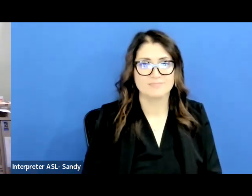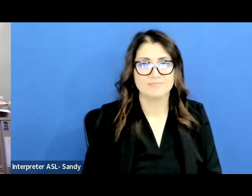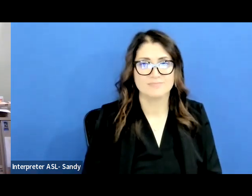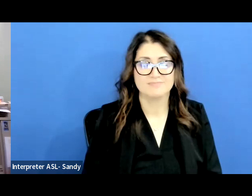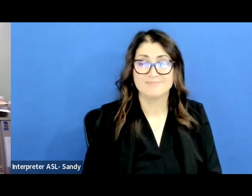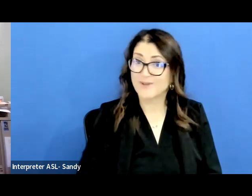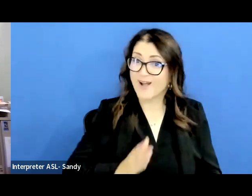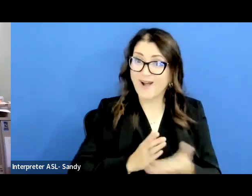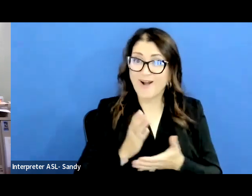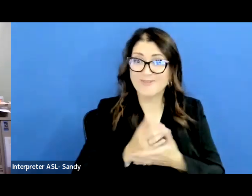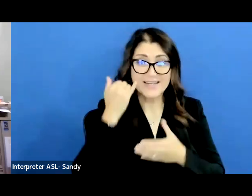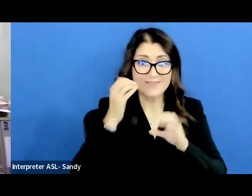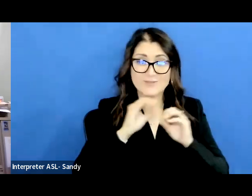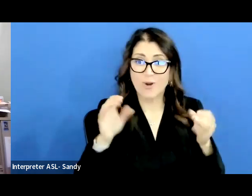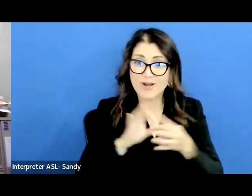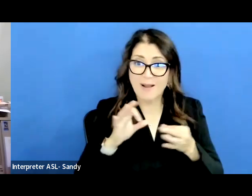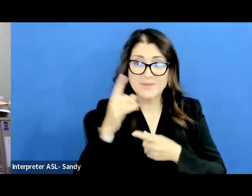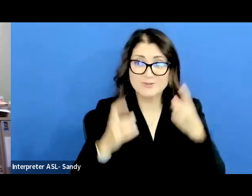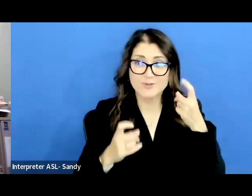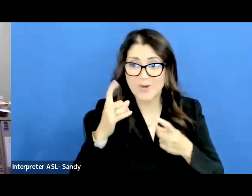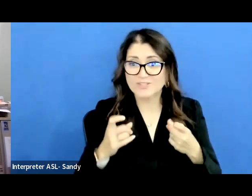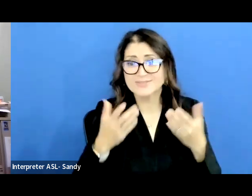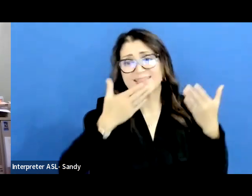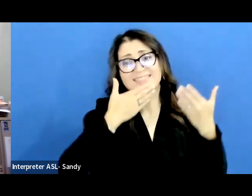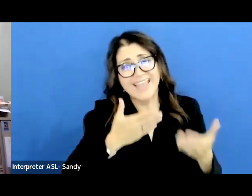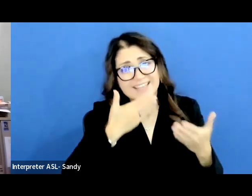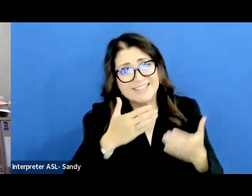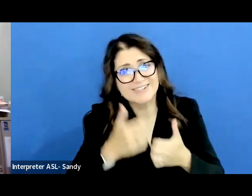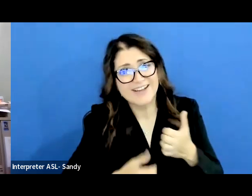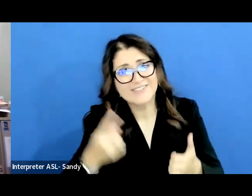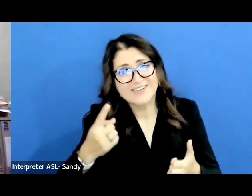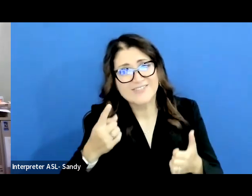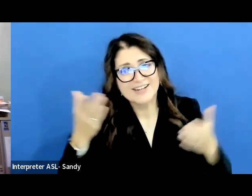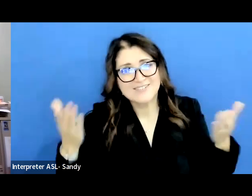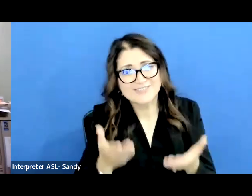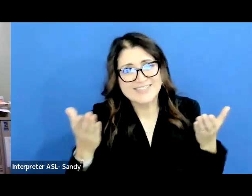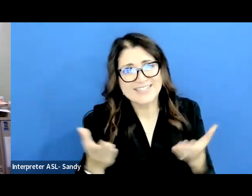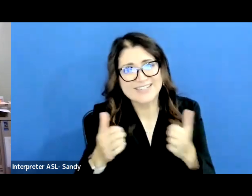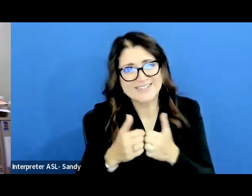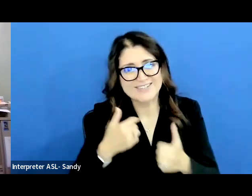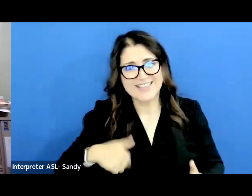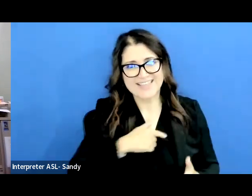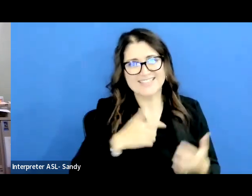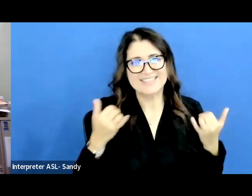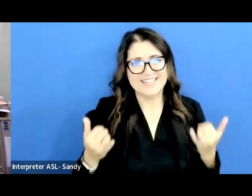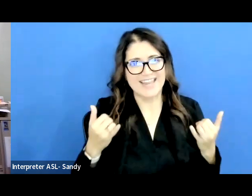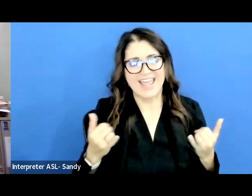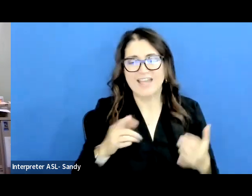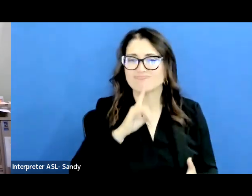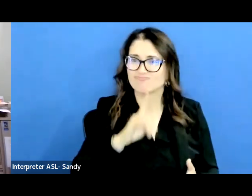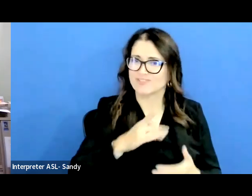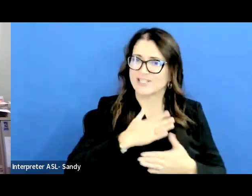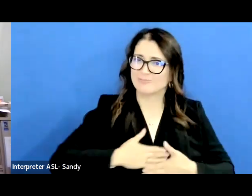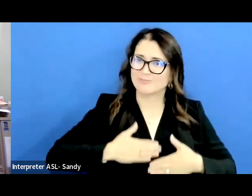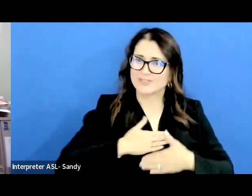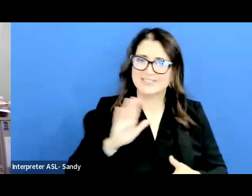Well, all right, if there's no other comments or questions, thank you everyone for being here with us today. I really appreciate